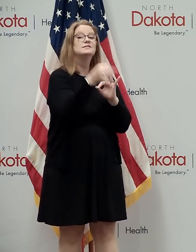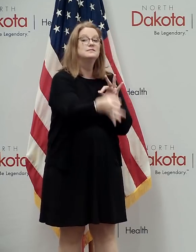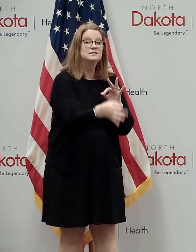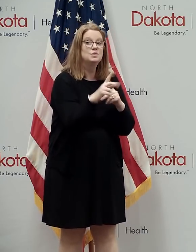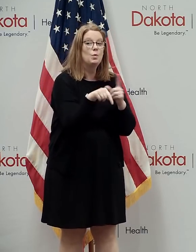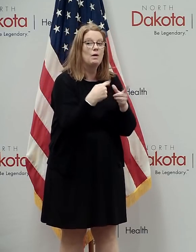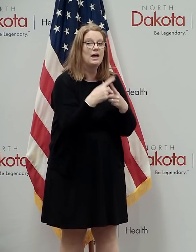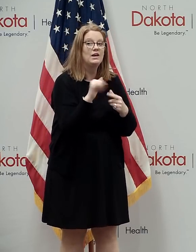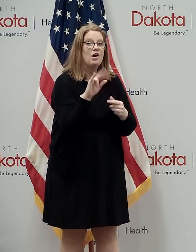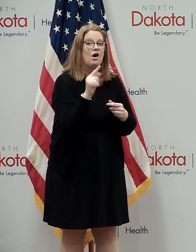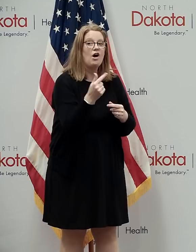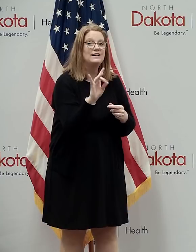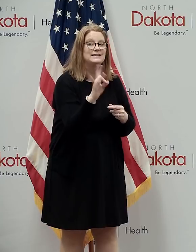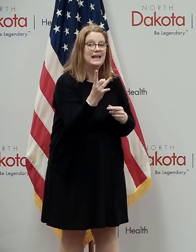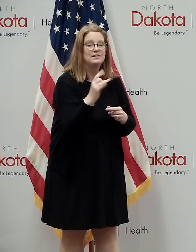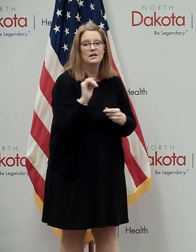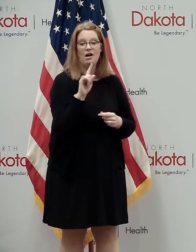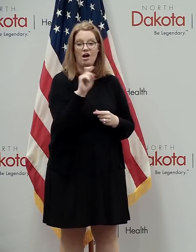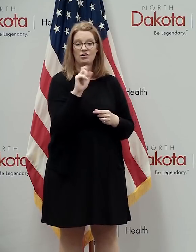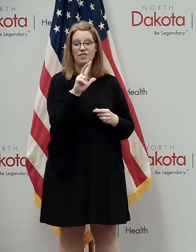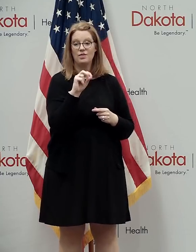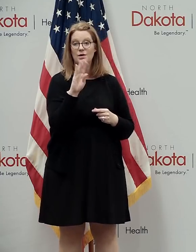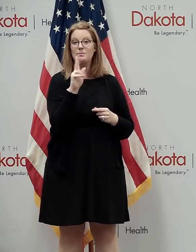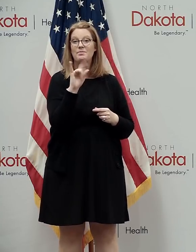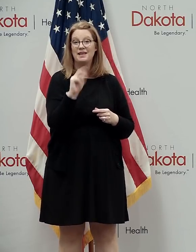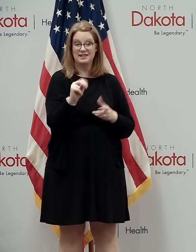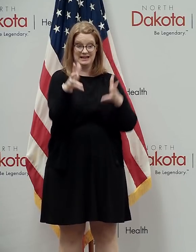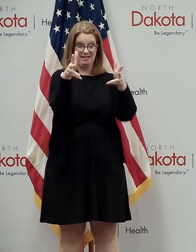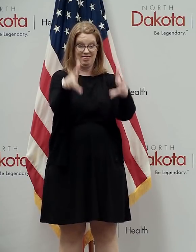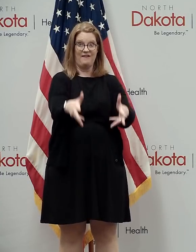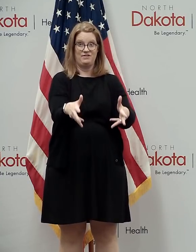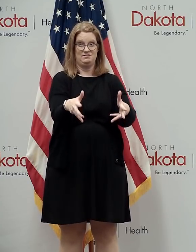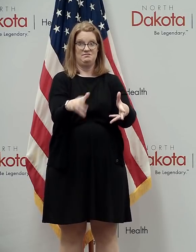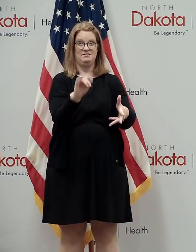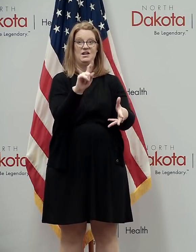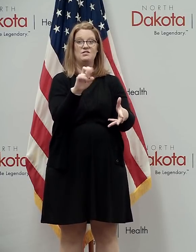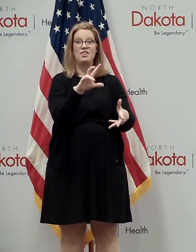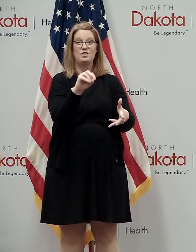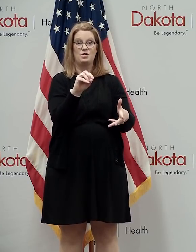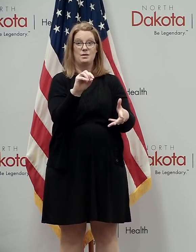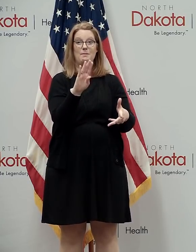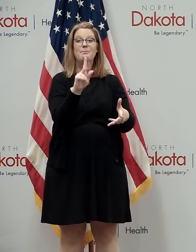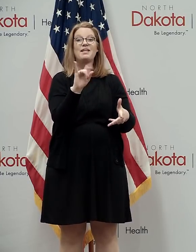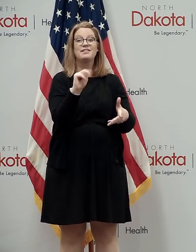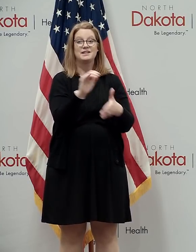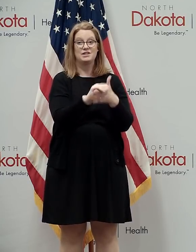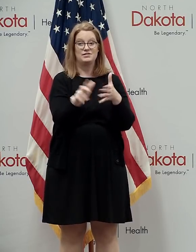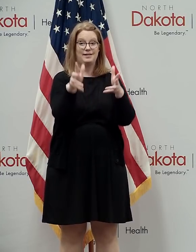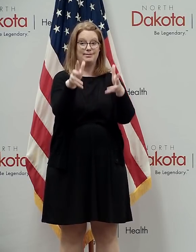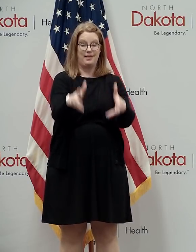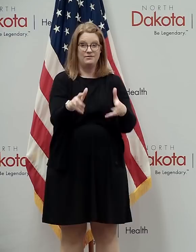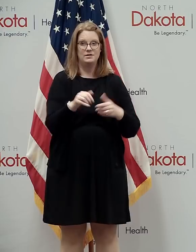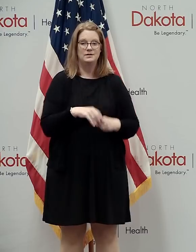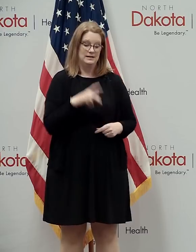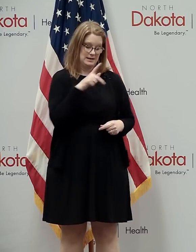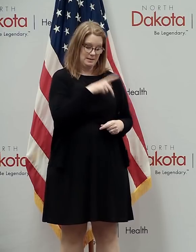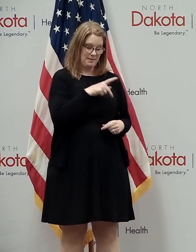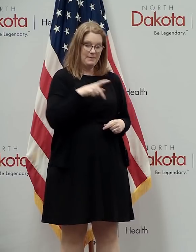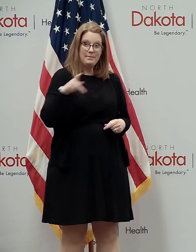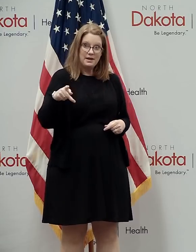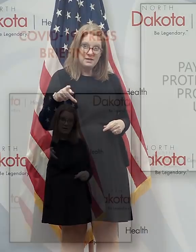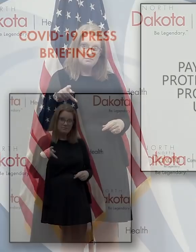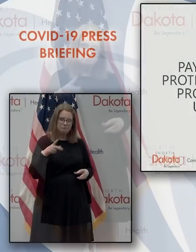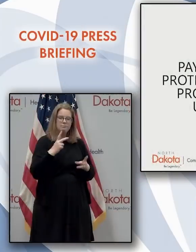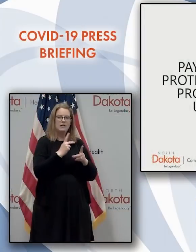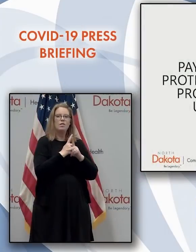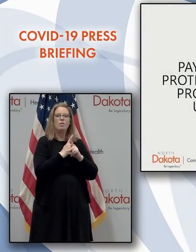August 8th, as roughly $130 billion remains unspent of CARES Act money. The PPP, as a reminder, is a loan that